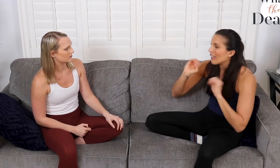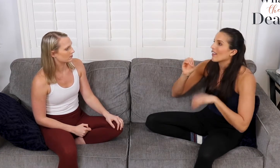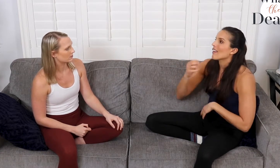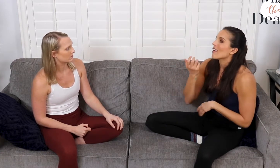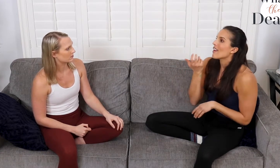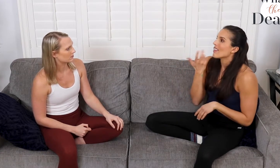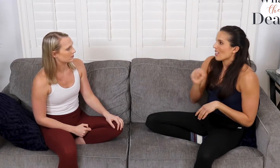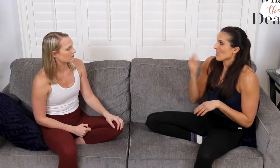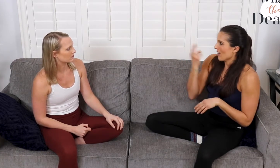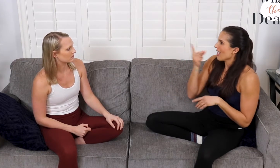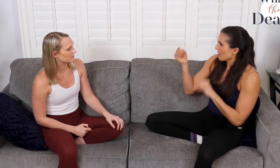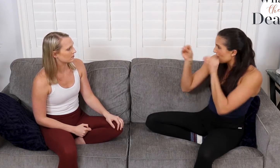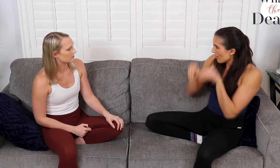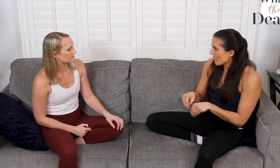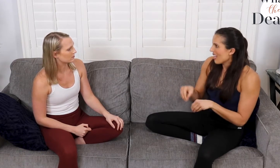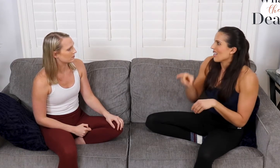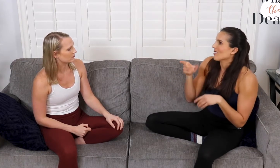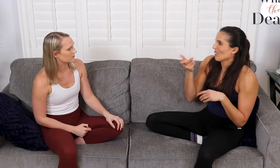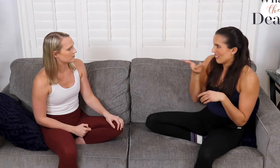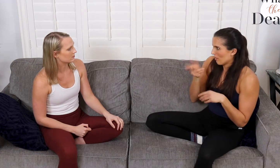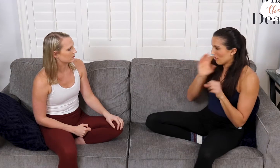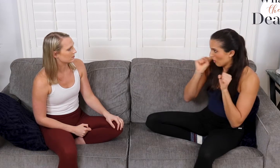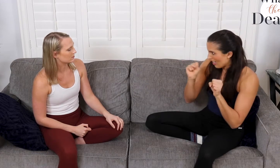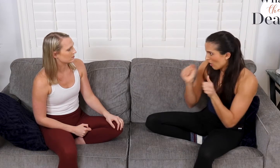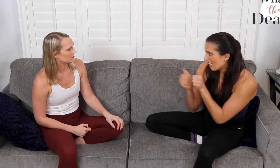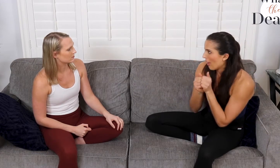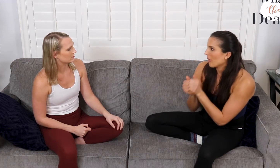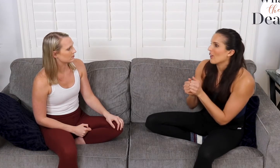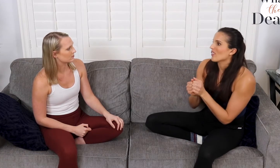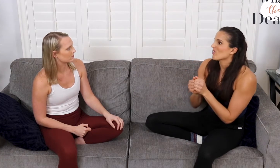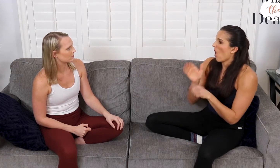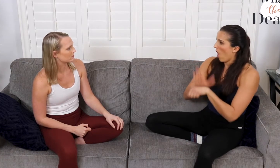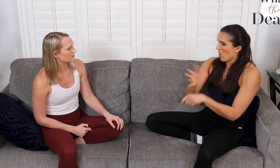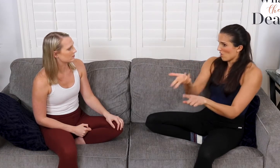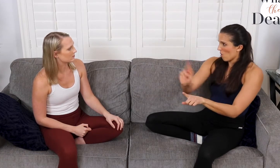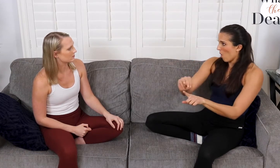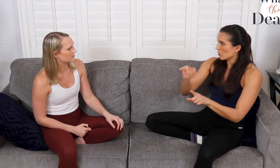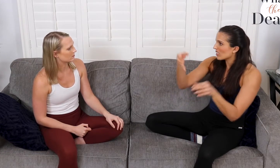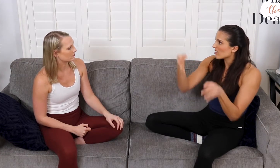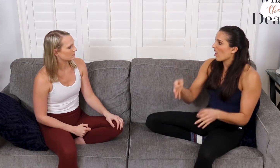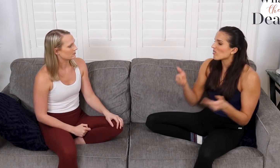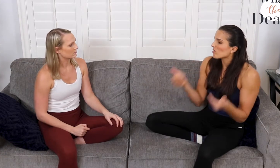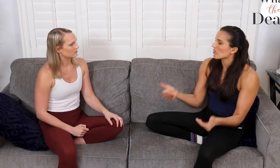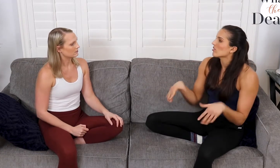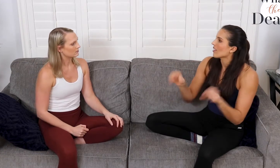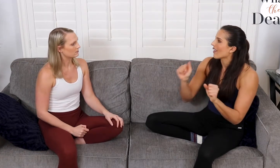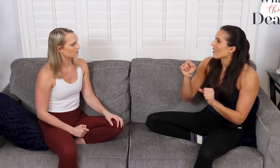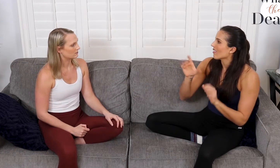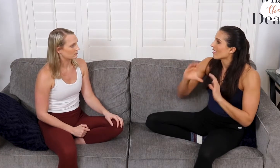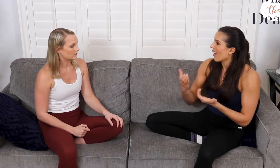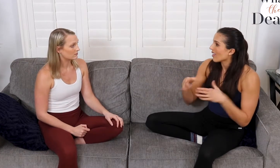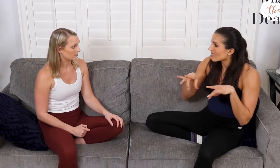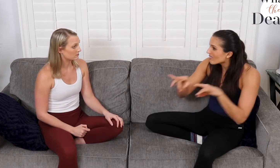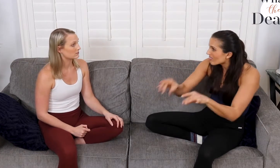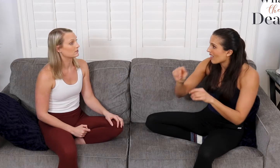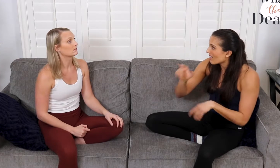who make the effort to learn to fingerspell, learn to gesture, or even just ask us, are we okay? those